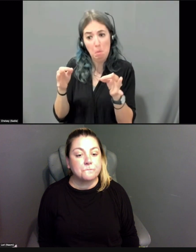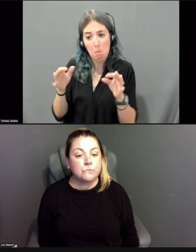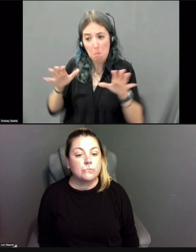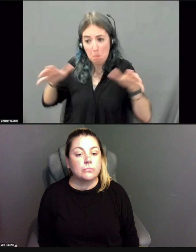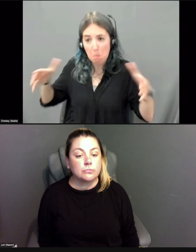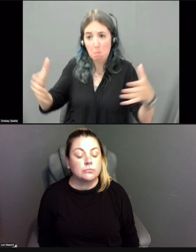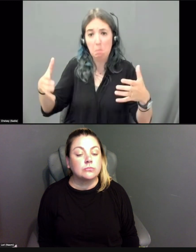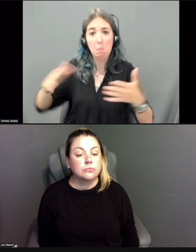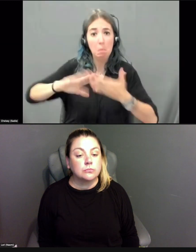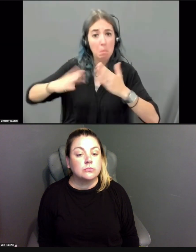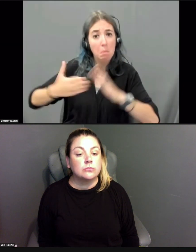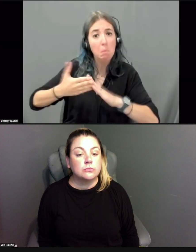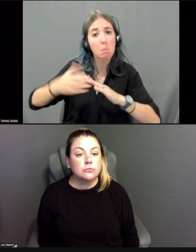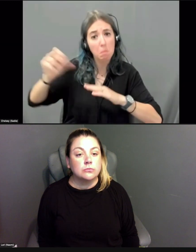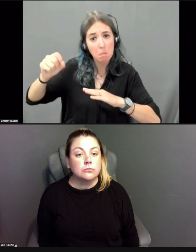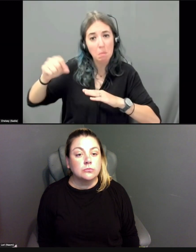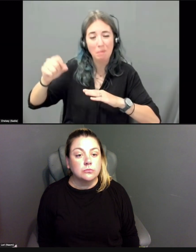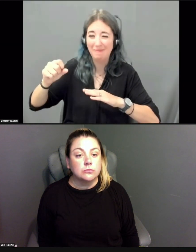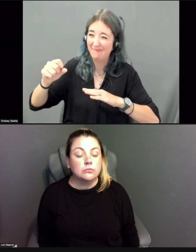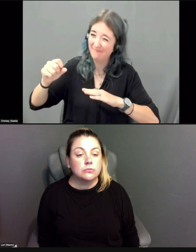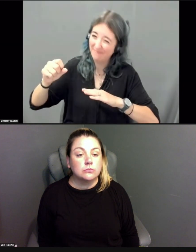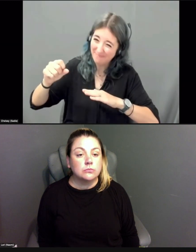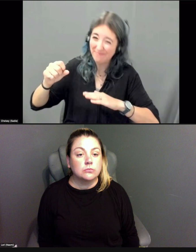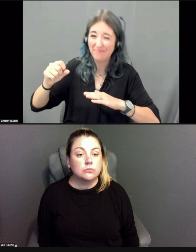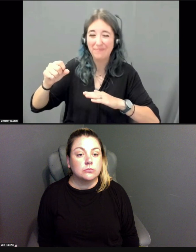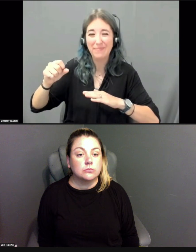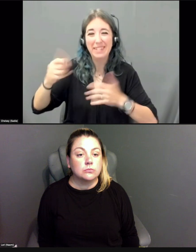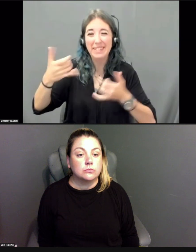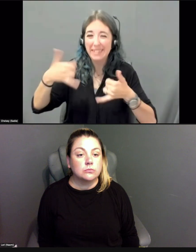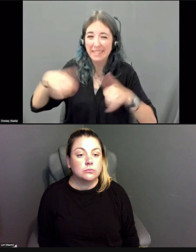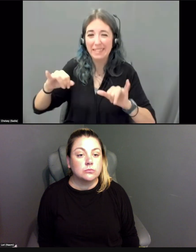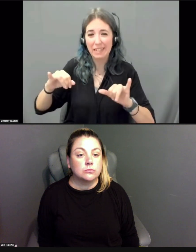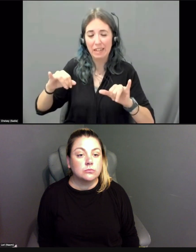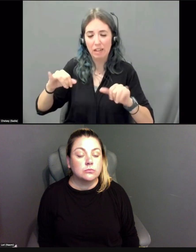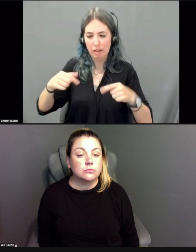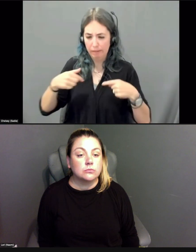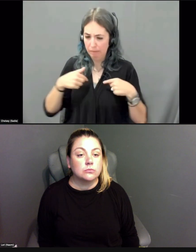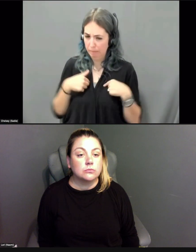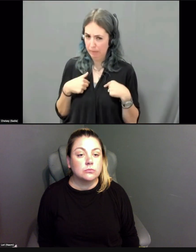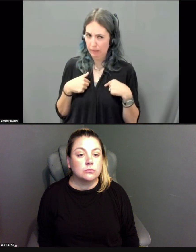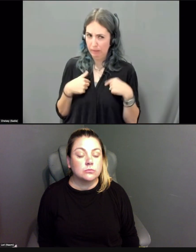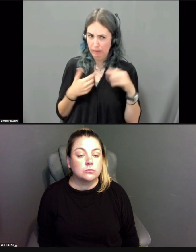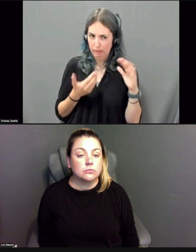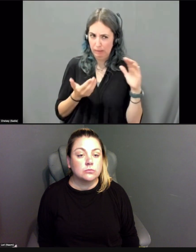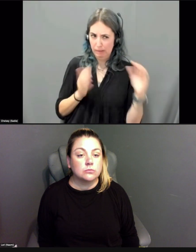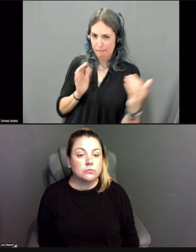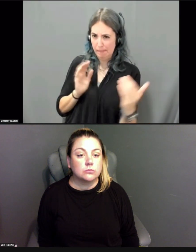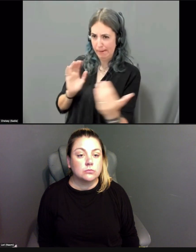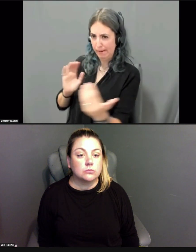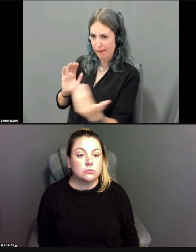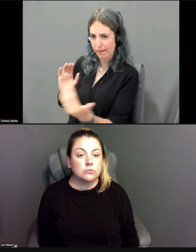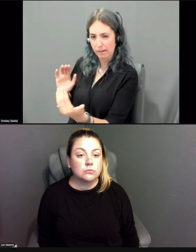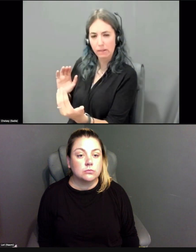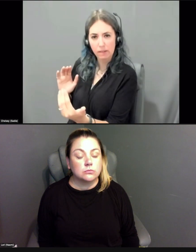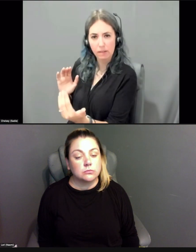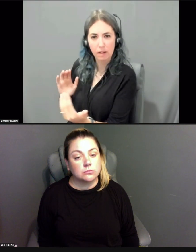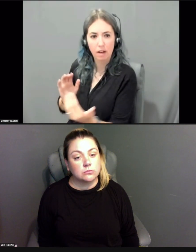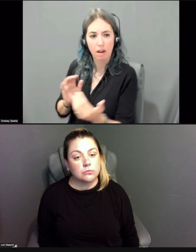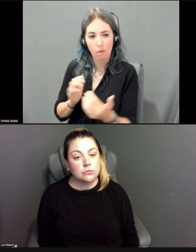this individual, how am I better than the next person? Or how can I